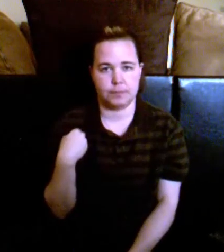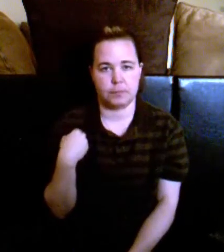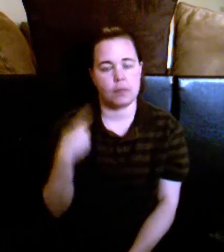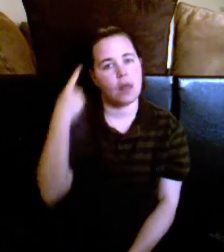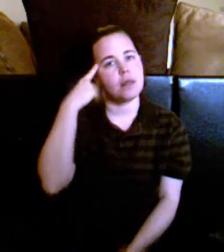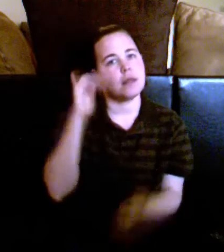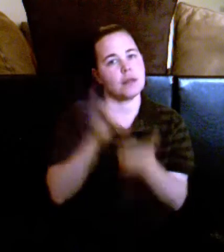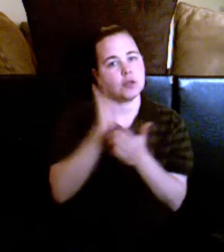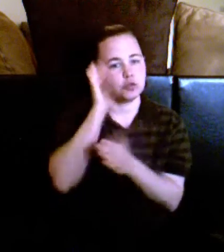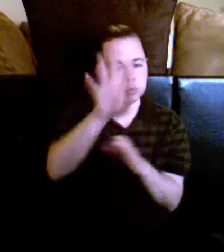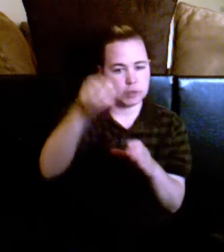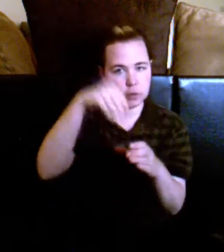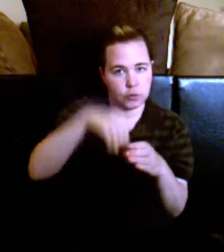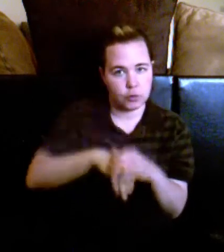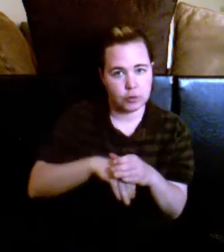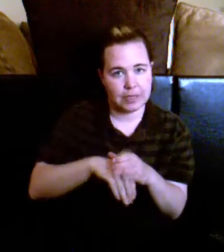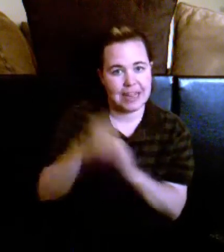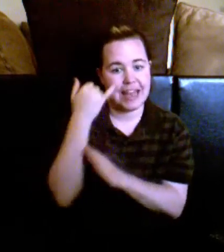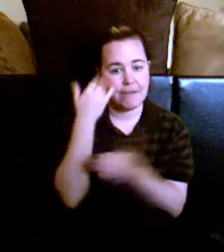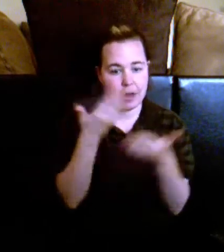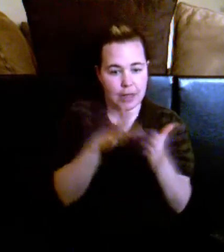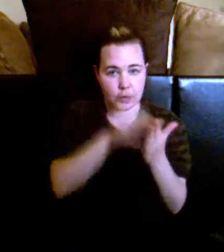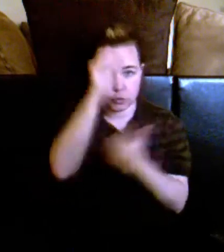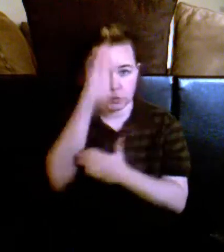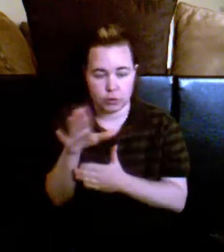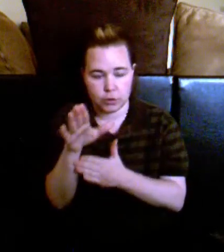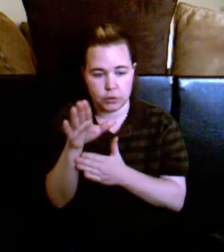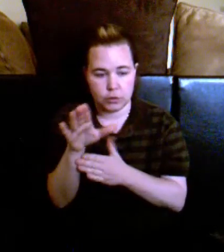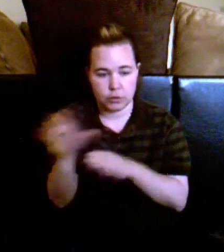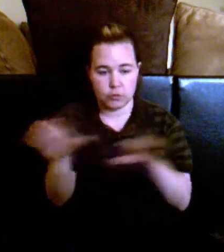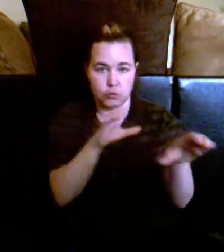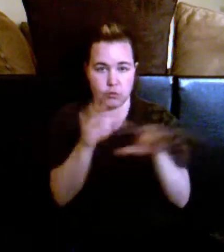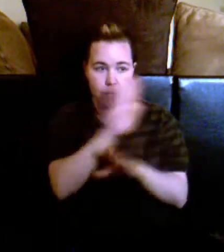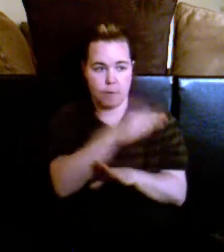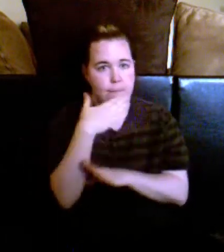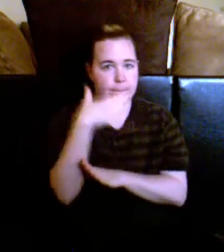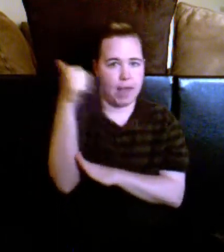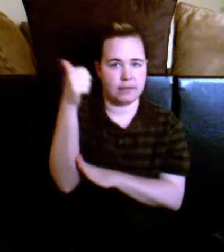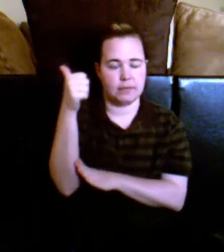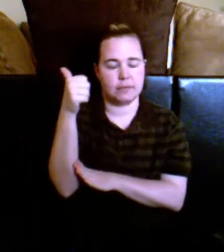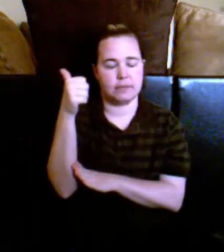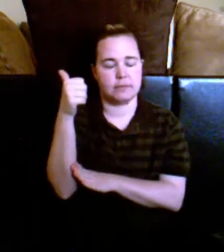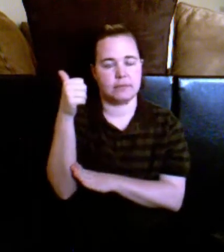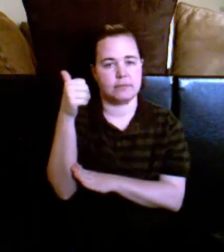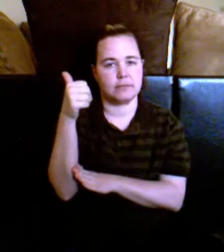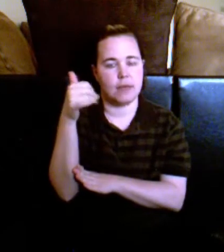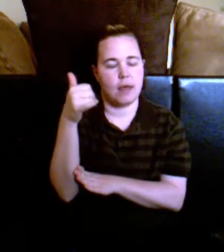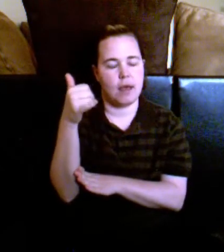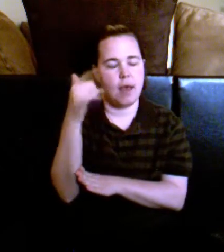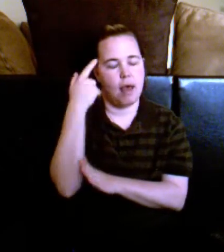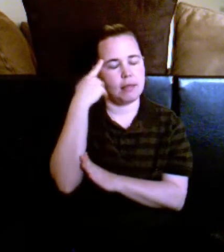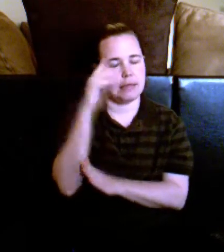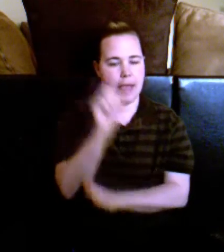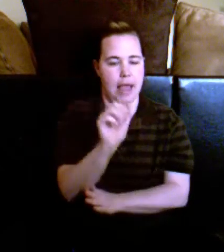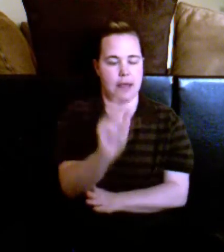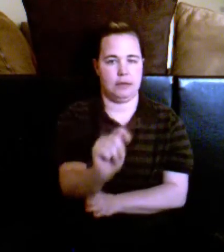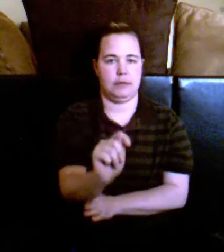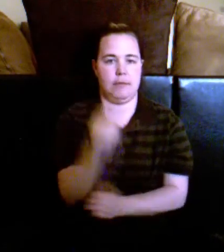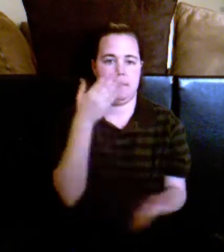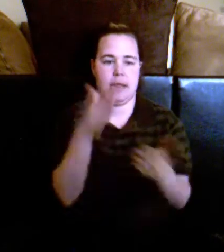be included as long as it allows the students to perform to their ability. Assistive technology may not always be needed